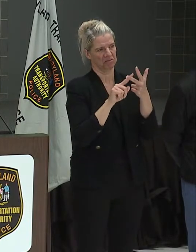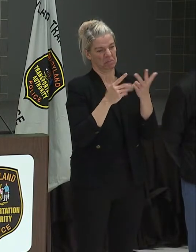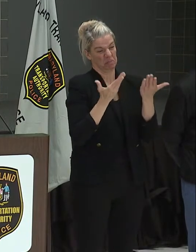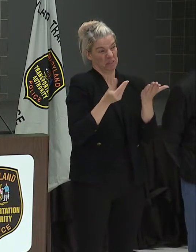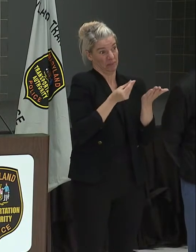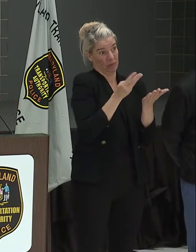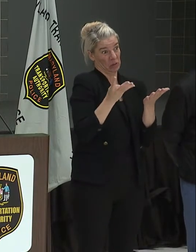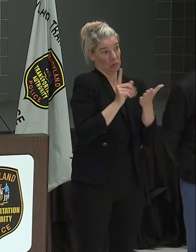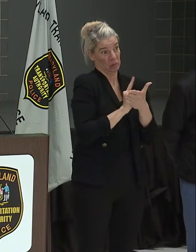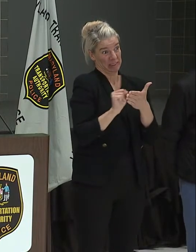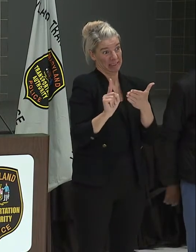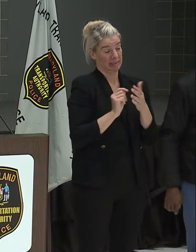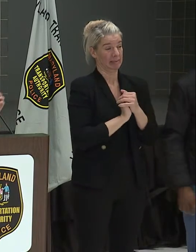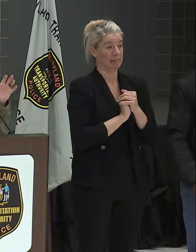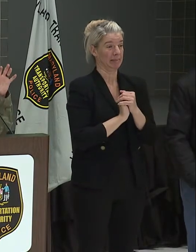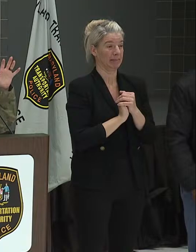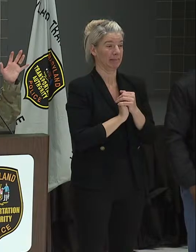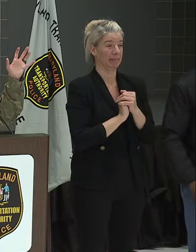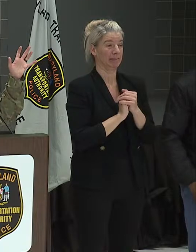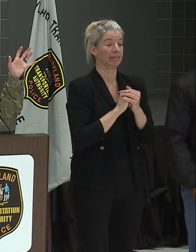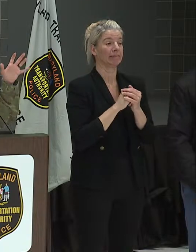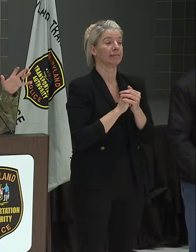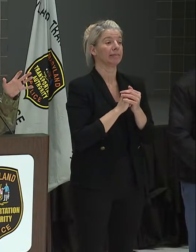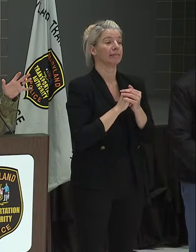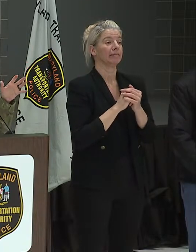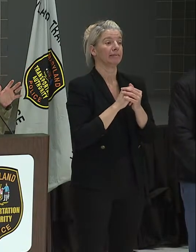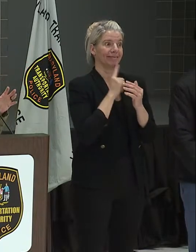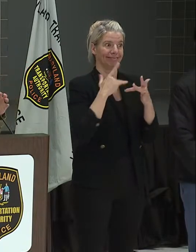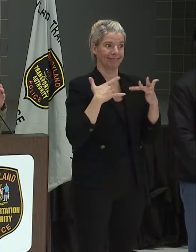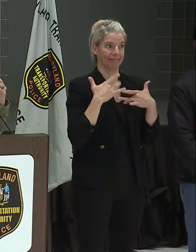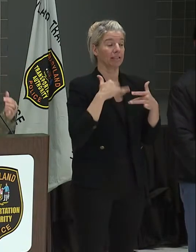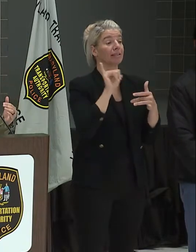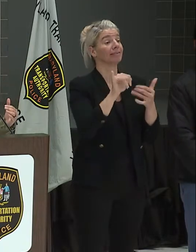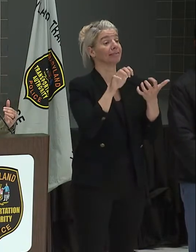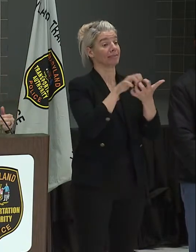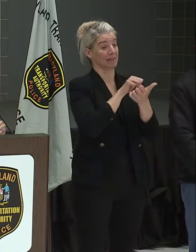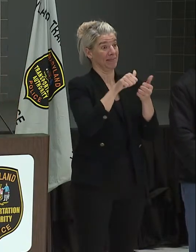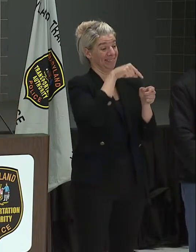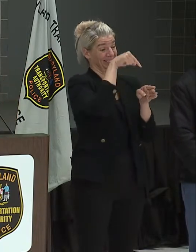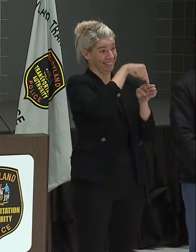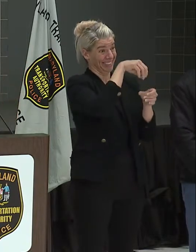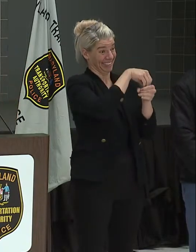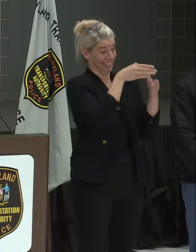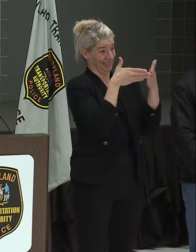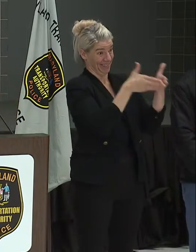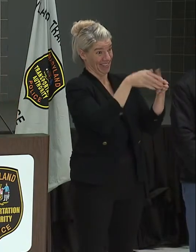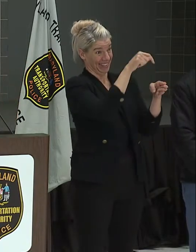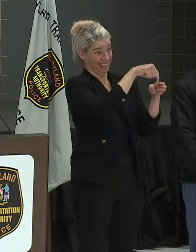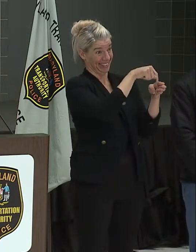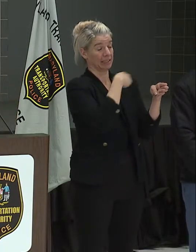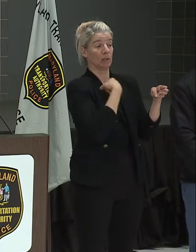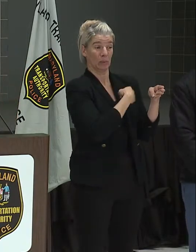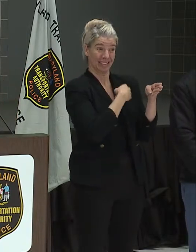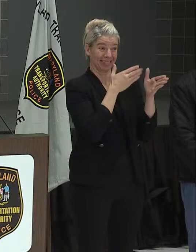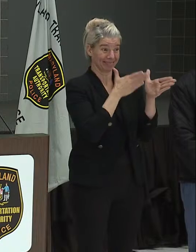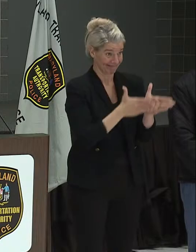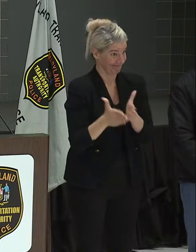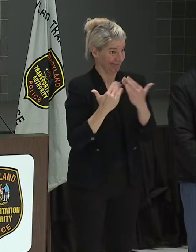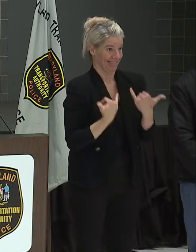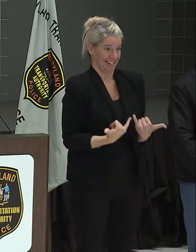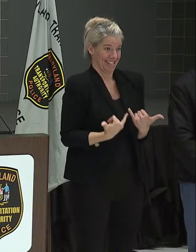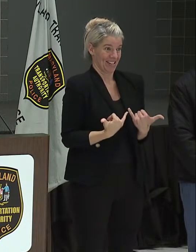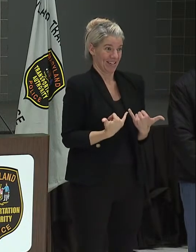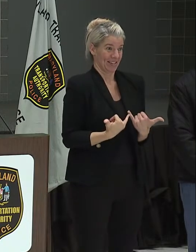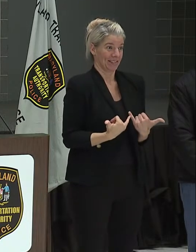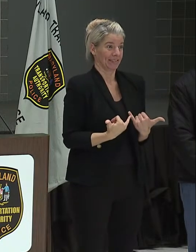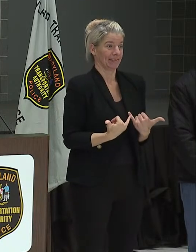excited about that. The wreckage on the vessel itself is in the planning phases as well, and we're looking for that to